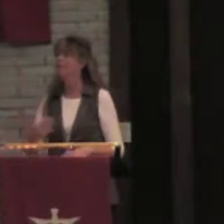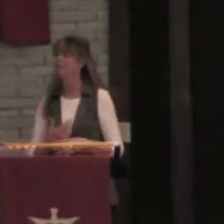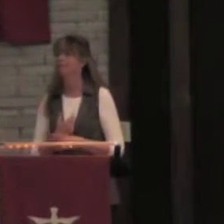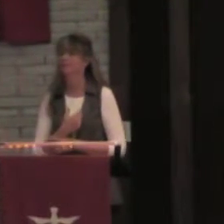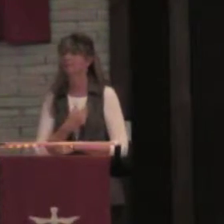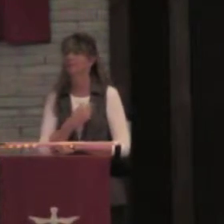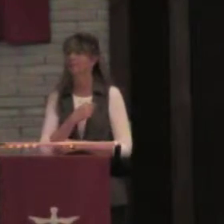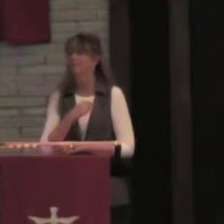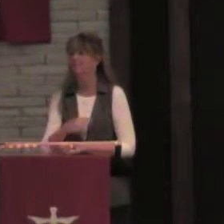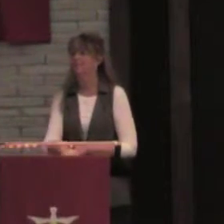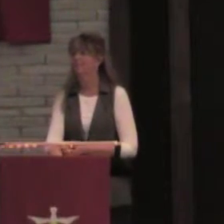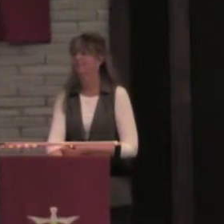Thank you.